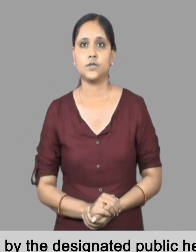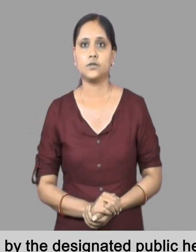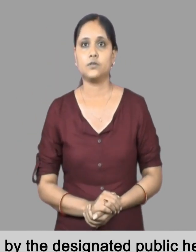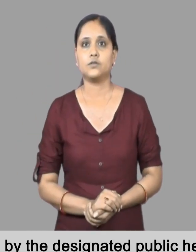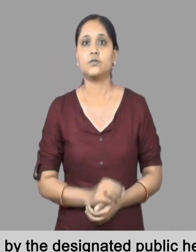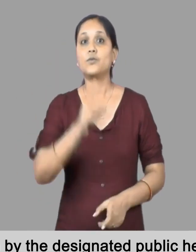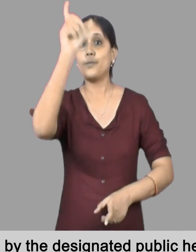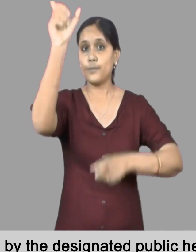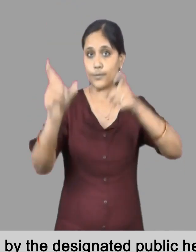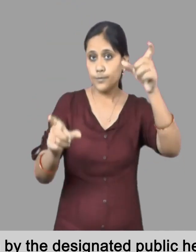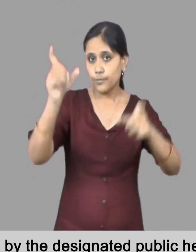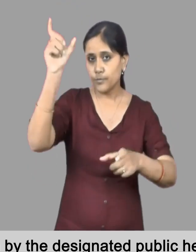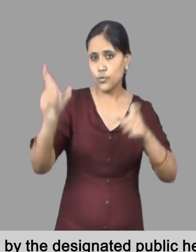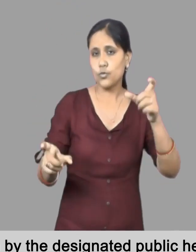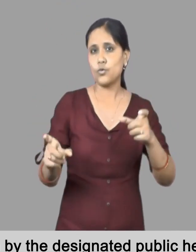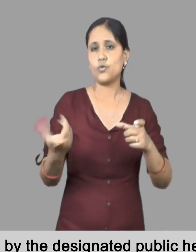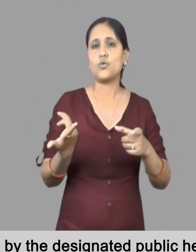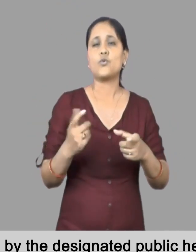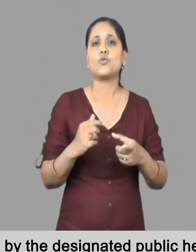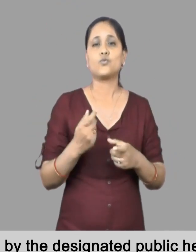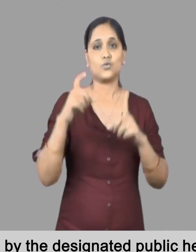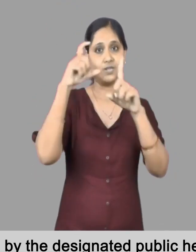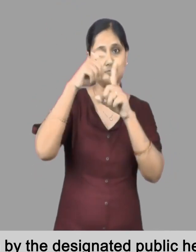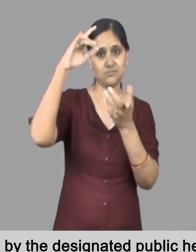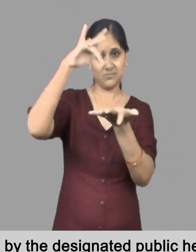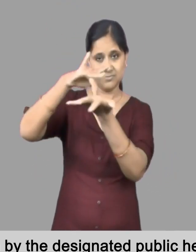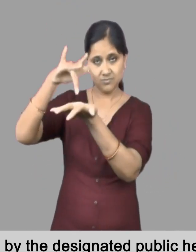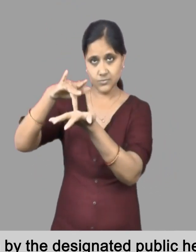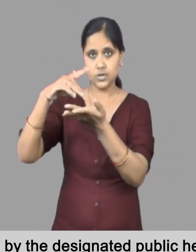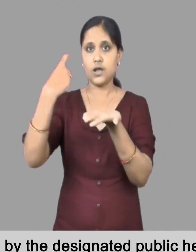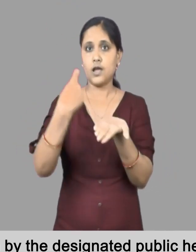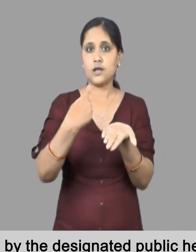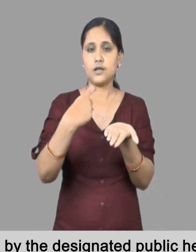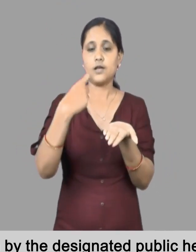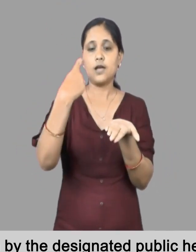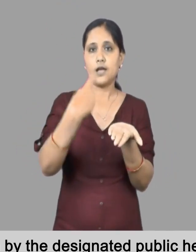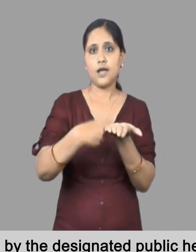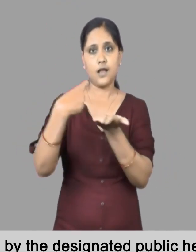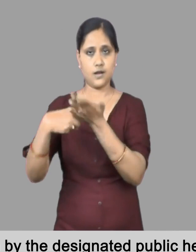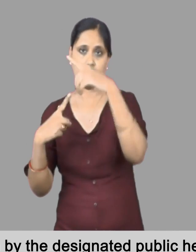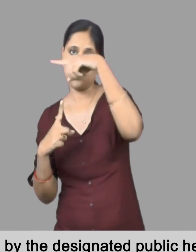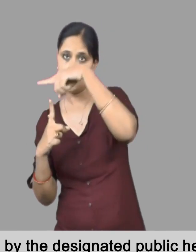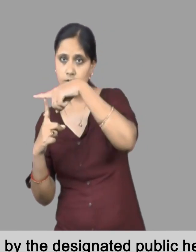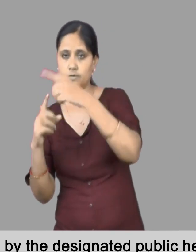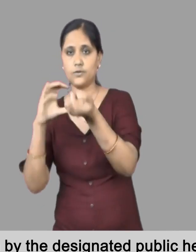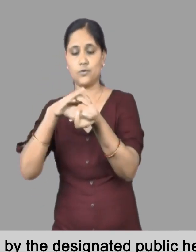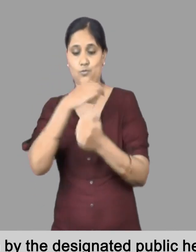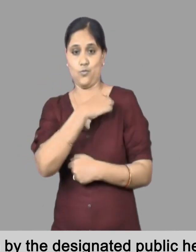Point 4. A risk assessment will be undertaken by the designated public health